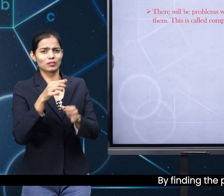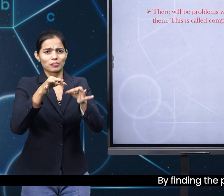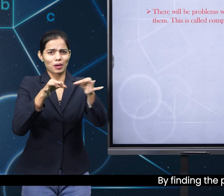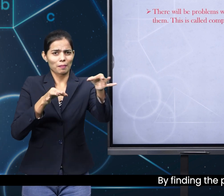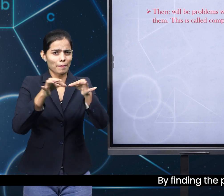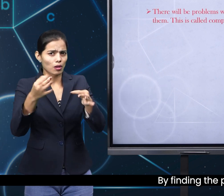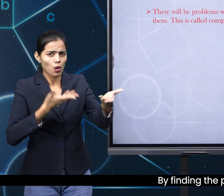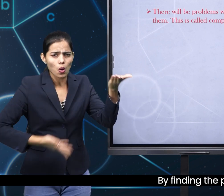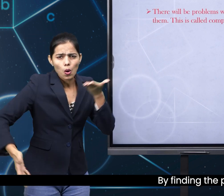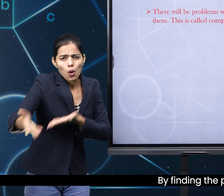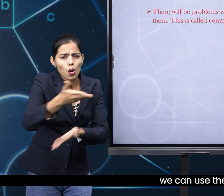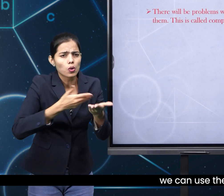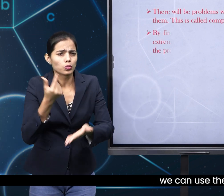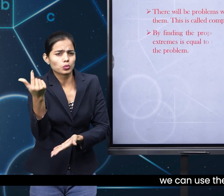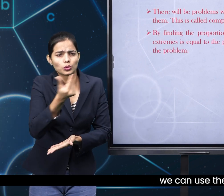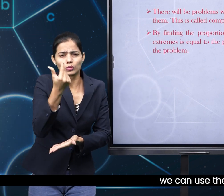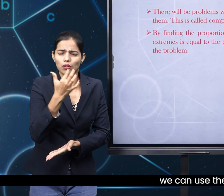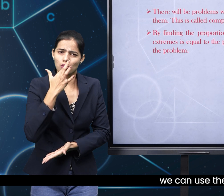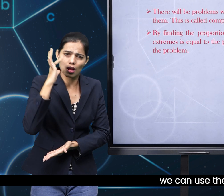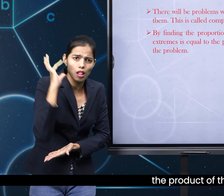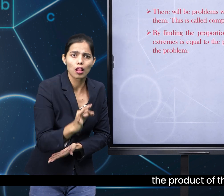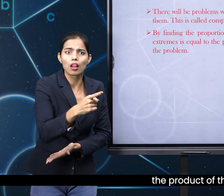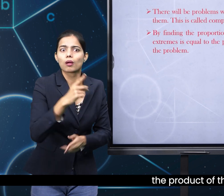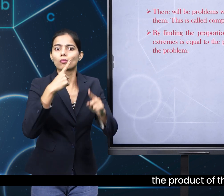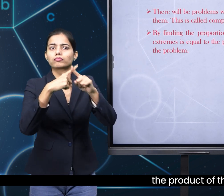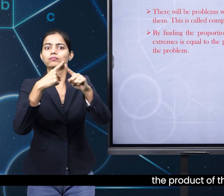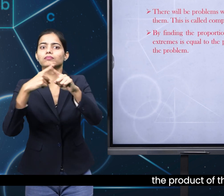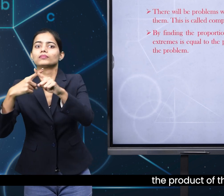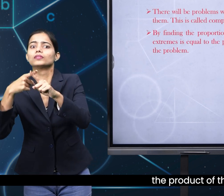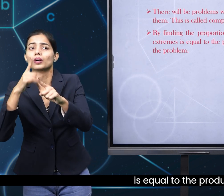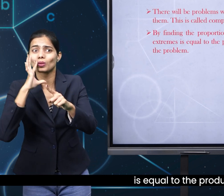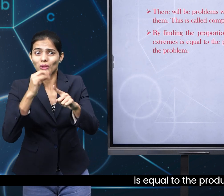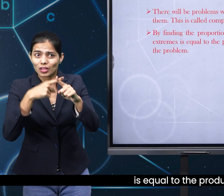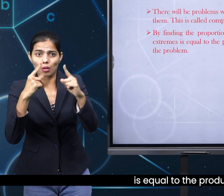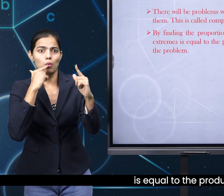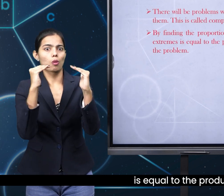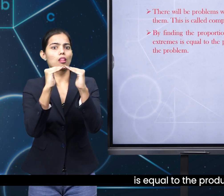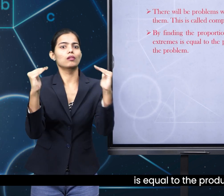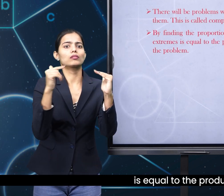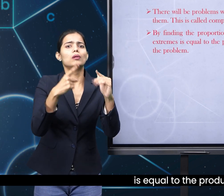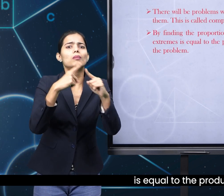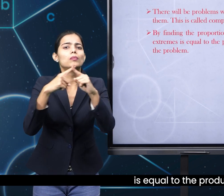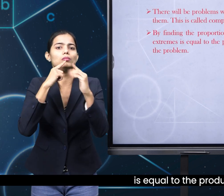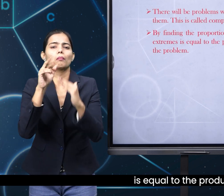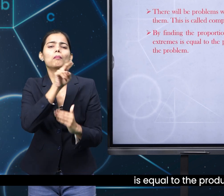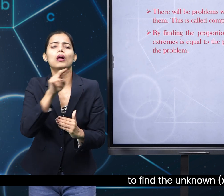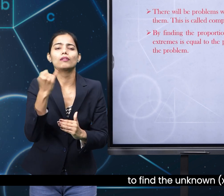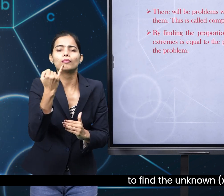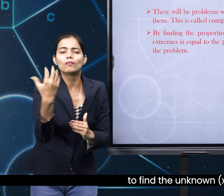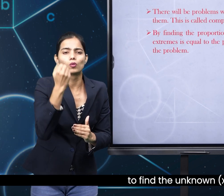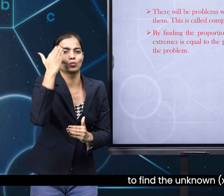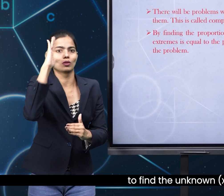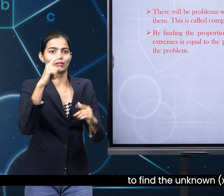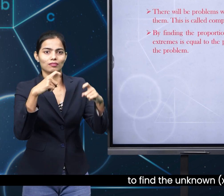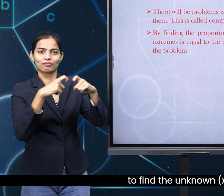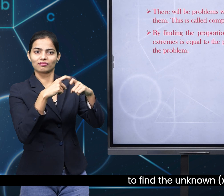By finding the proportion, we can use the fact that the product of the extremes is equal to the product of the means to